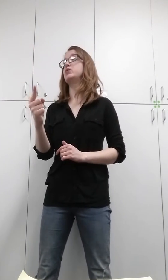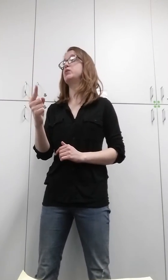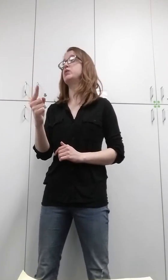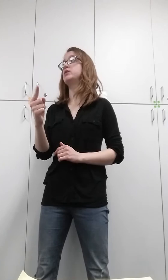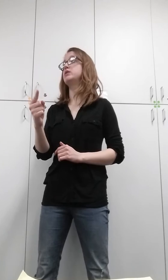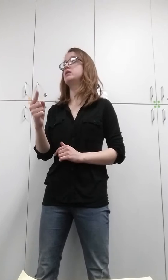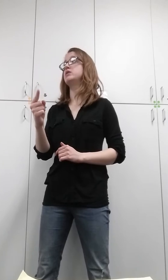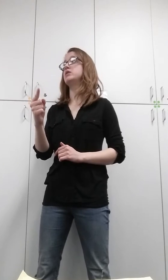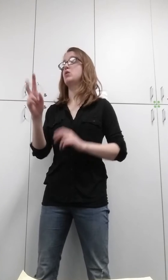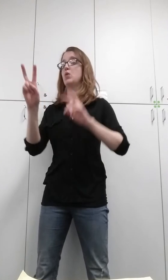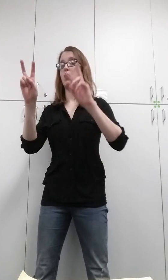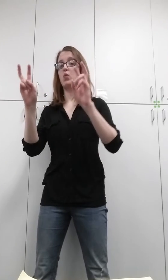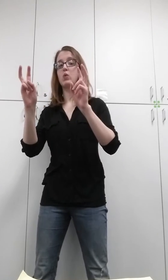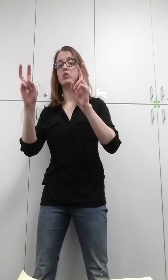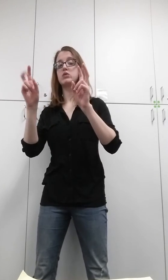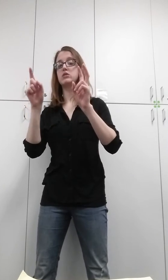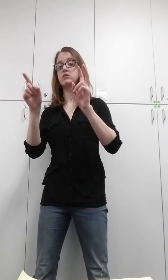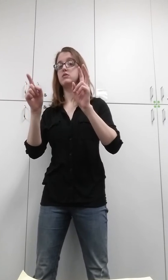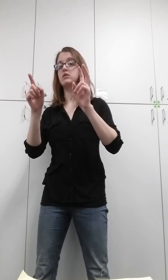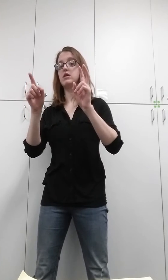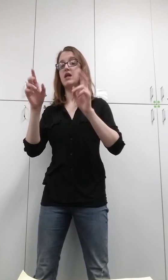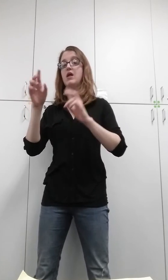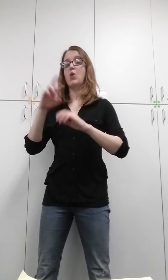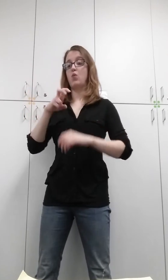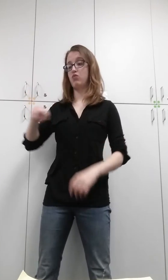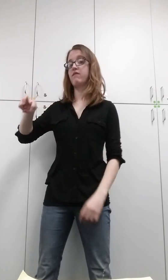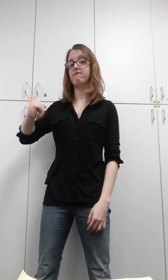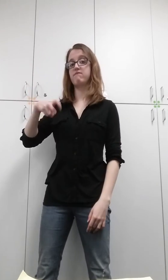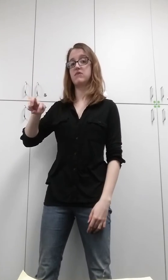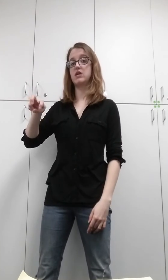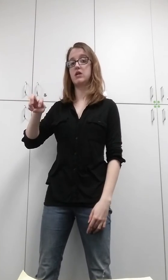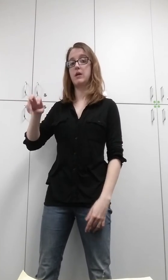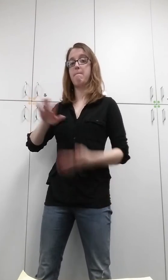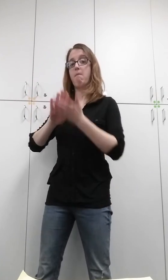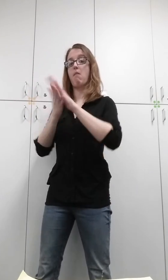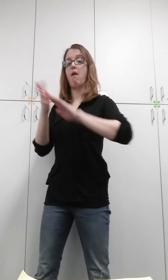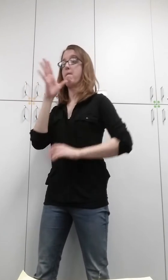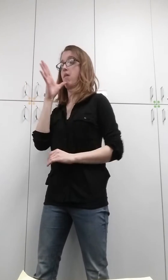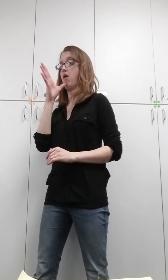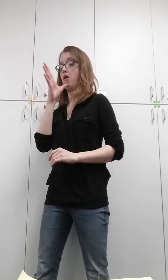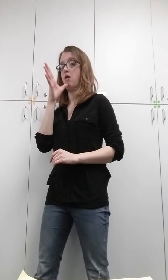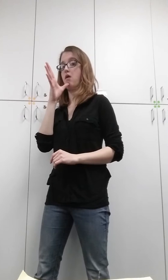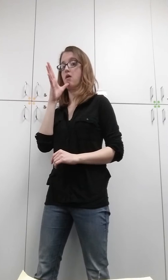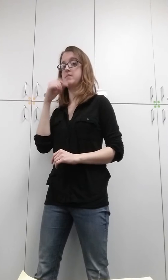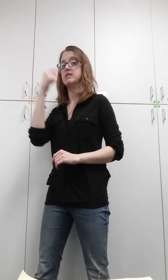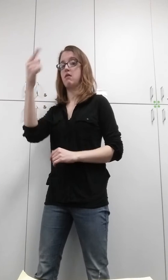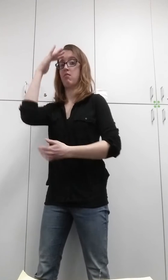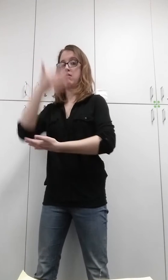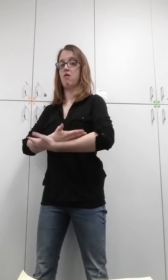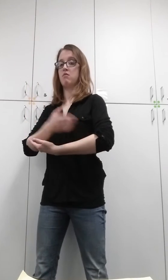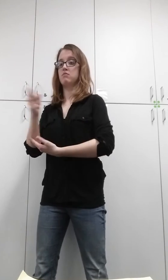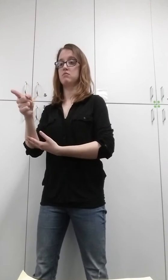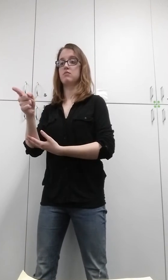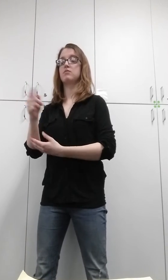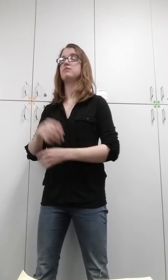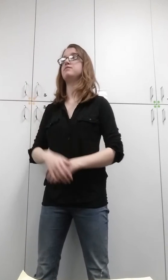shift. You assume the character and you do the dialogue. But when you interpret it into English, it's got to